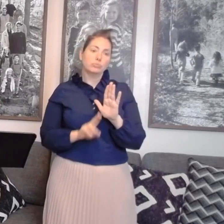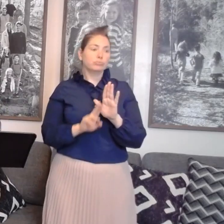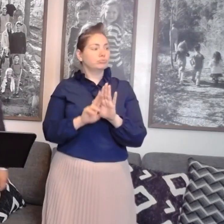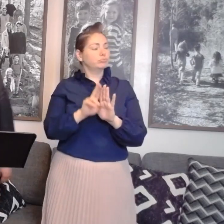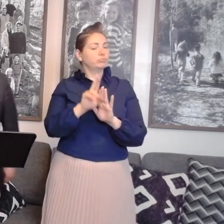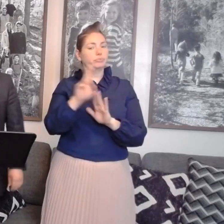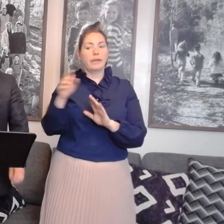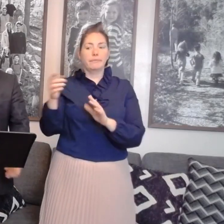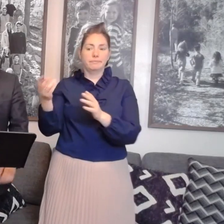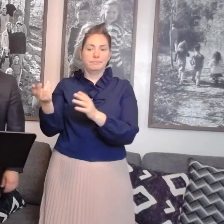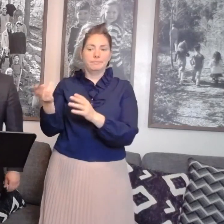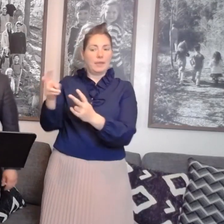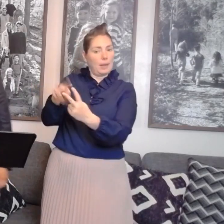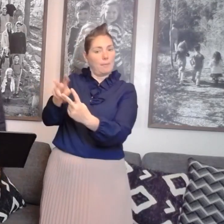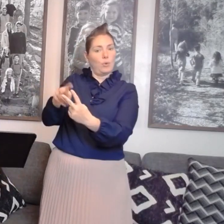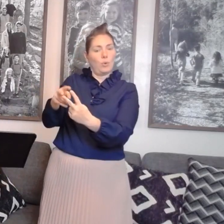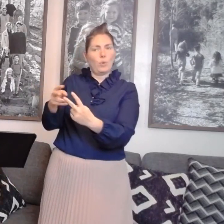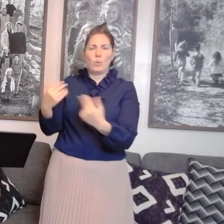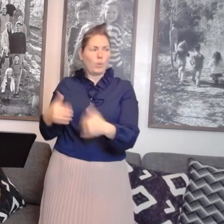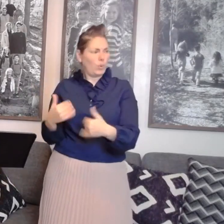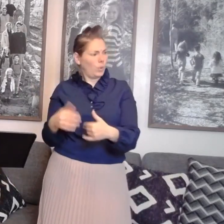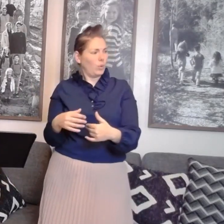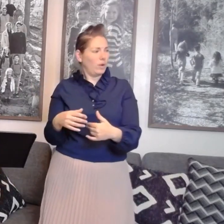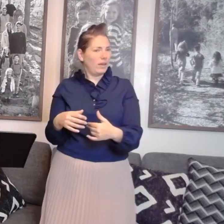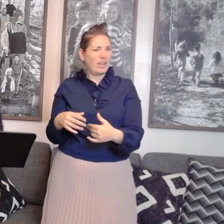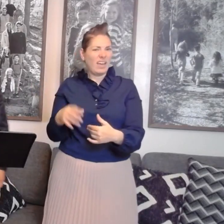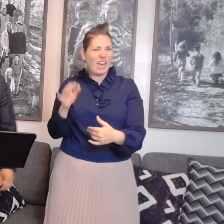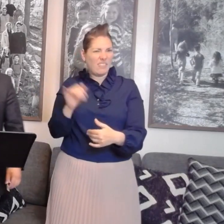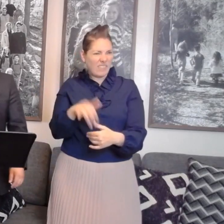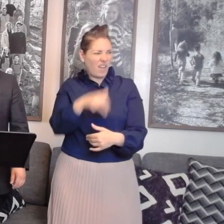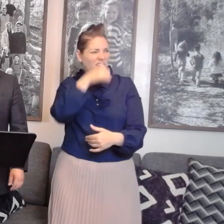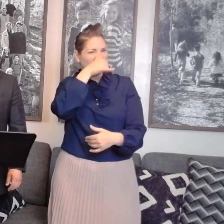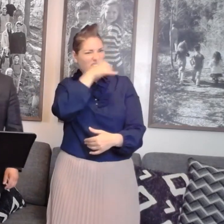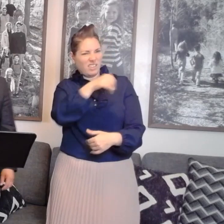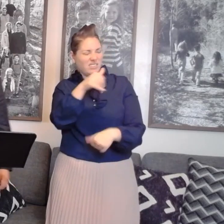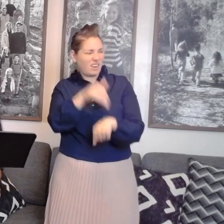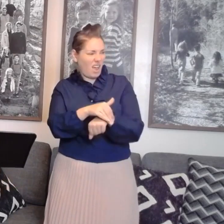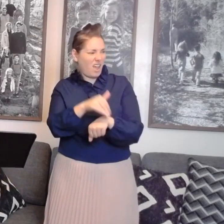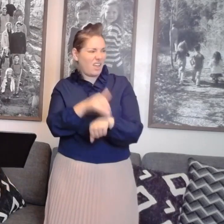among themselves. Wasn't that a bunch of foolishness tonight?